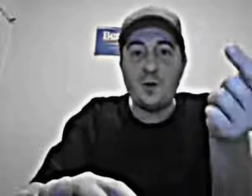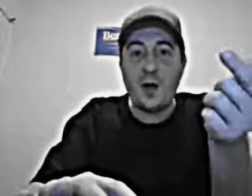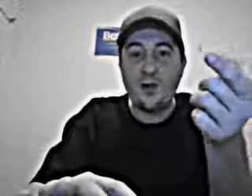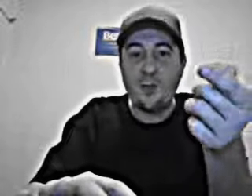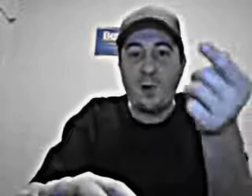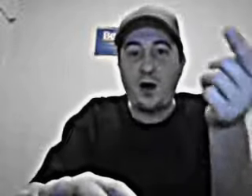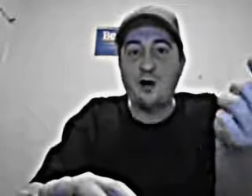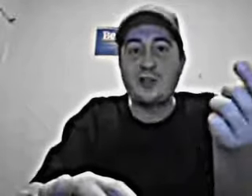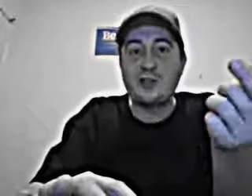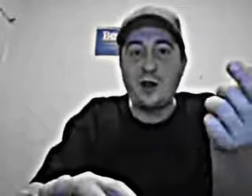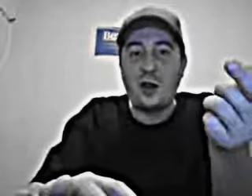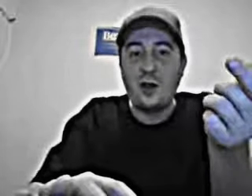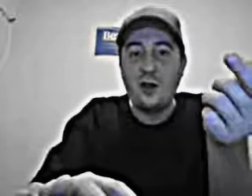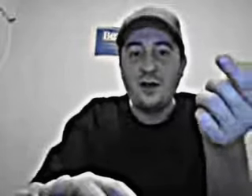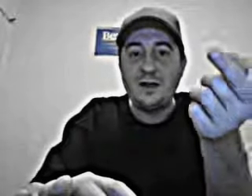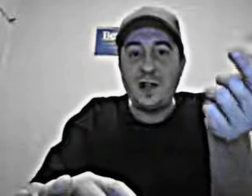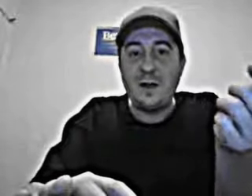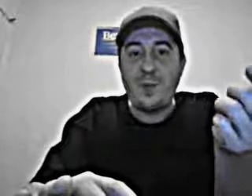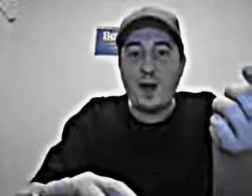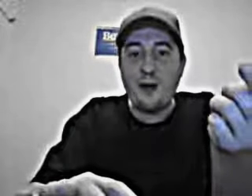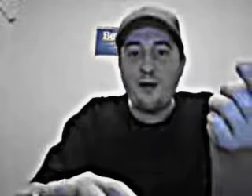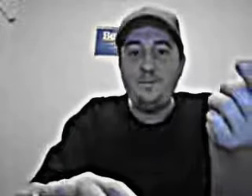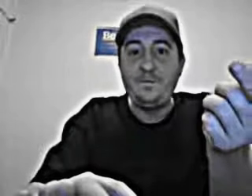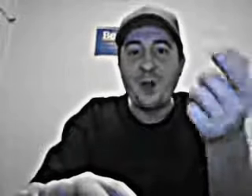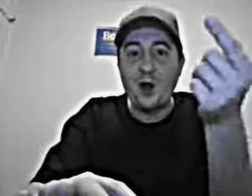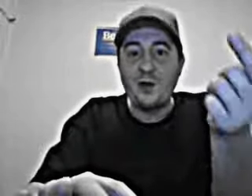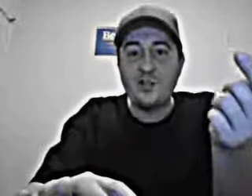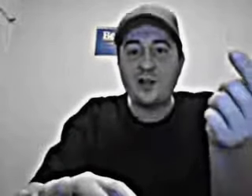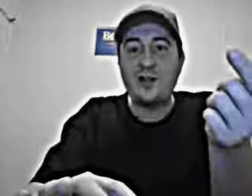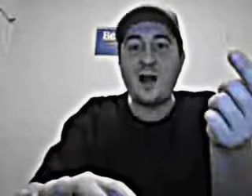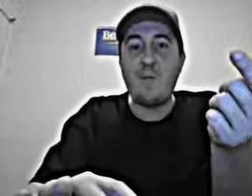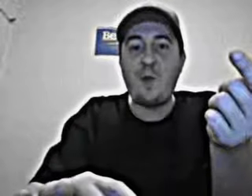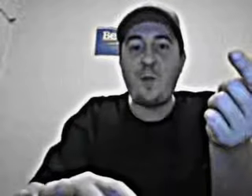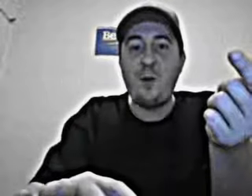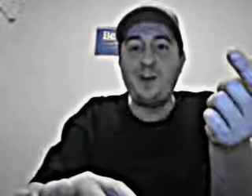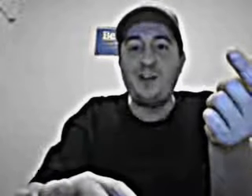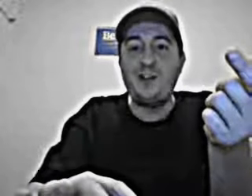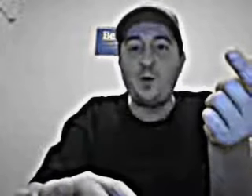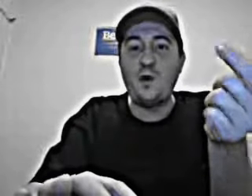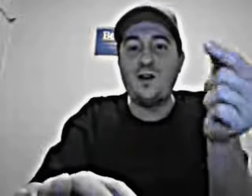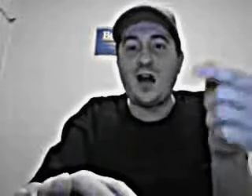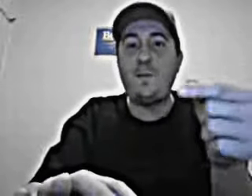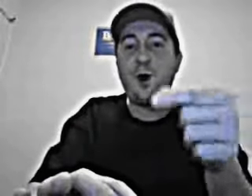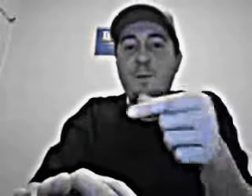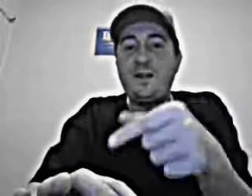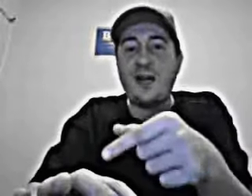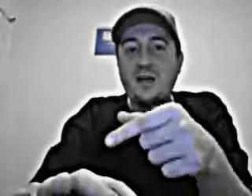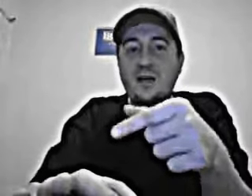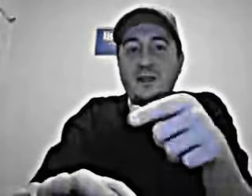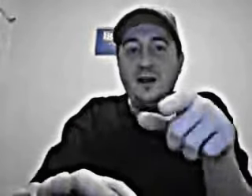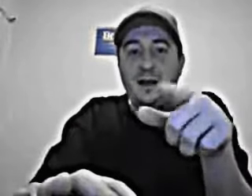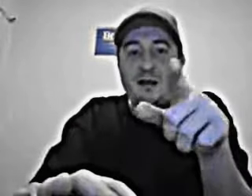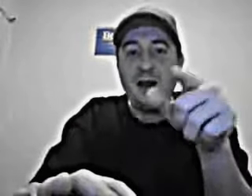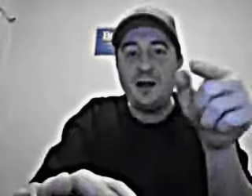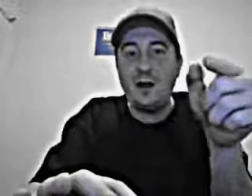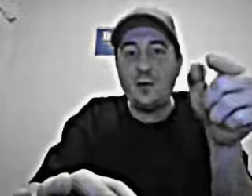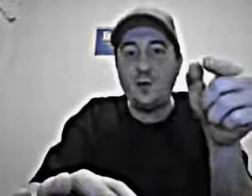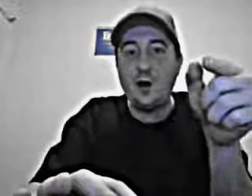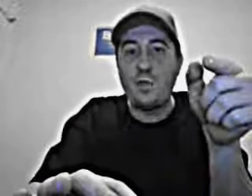republican paul gassar scott perry it almost looks like you got more republicans who want to stop arming terrorists dana rora